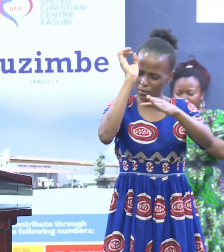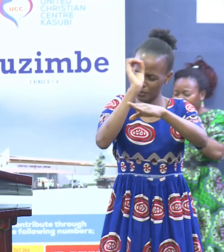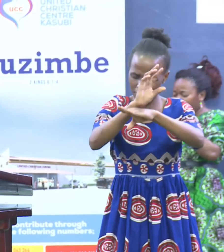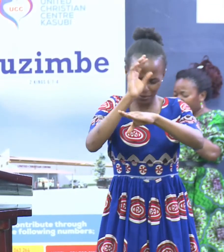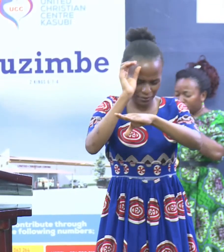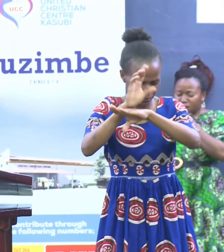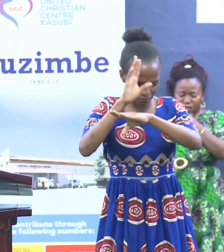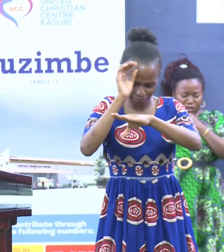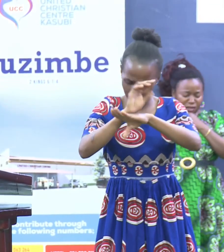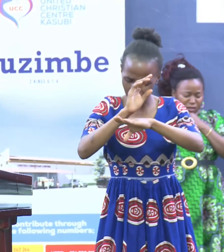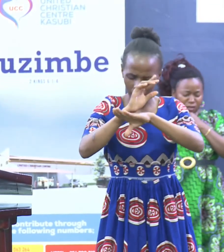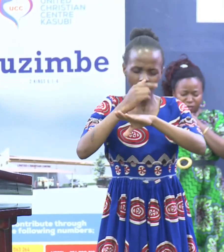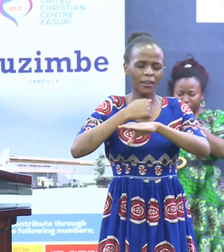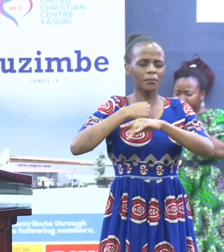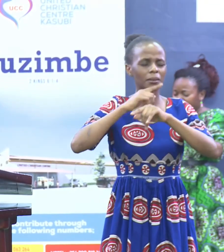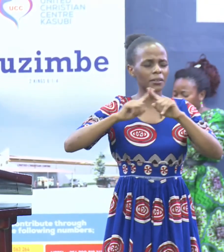counsel